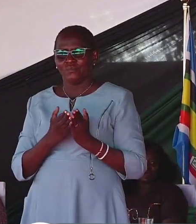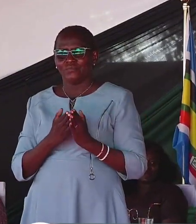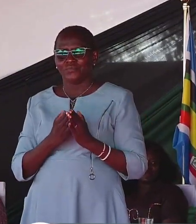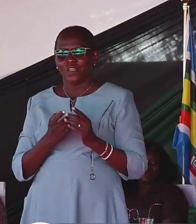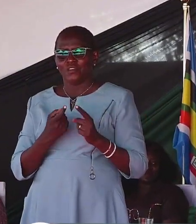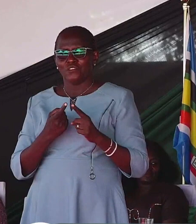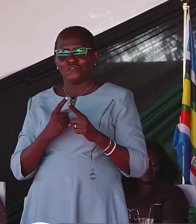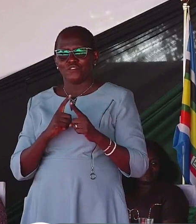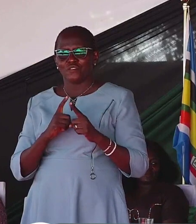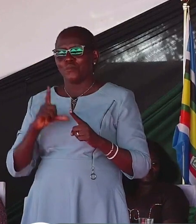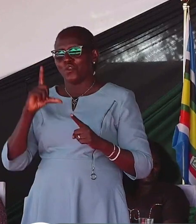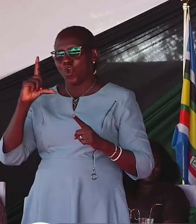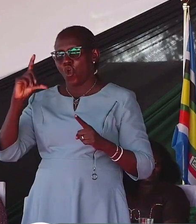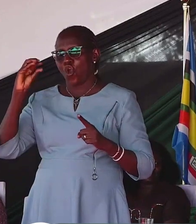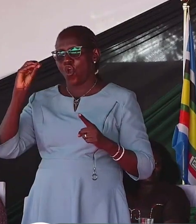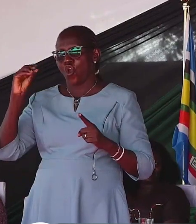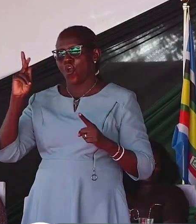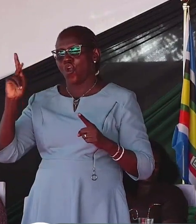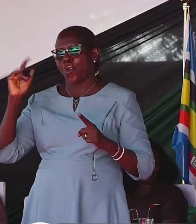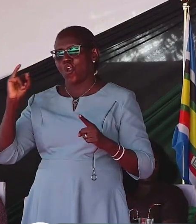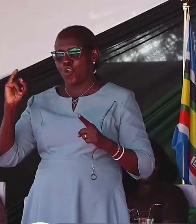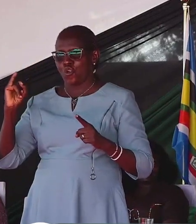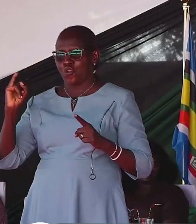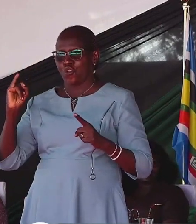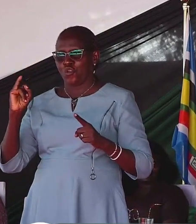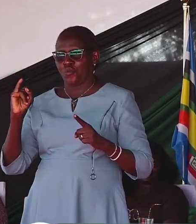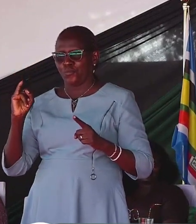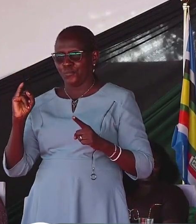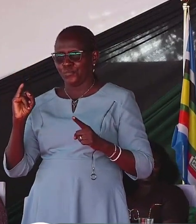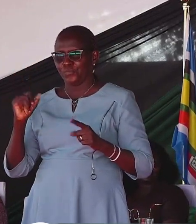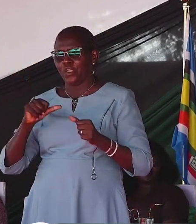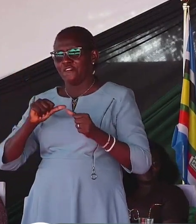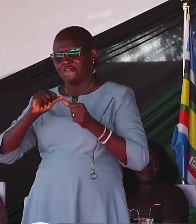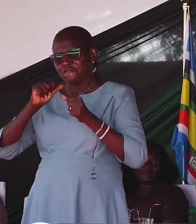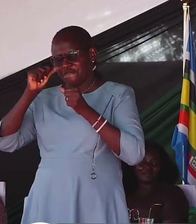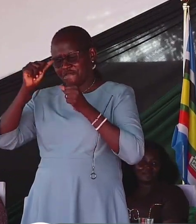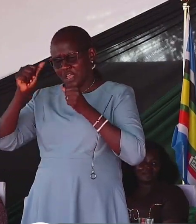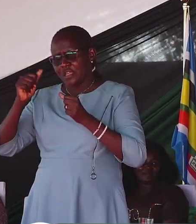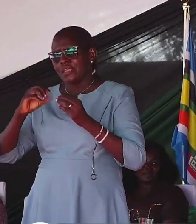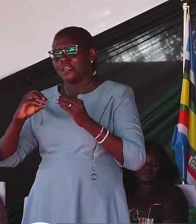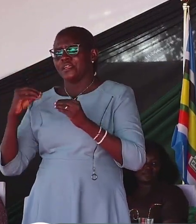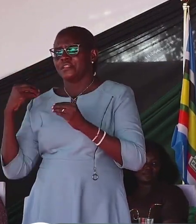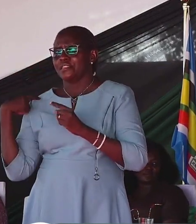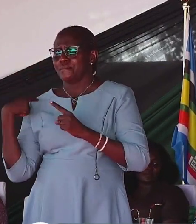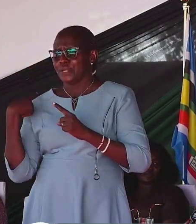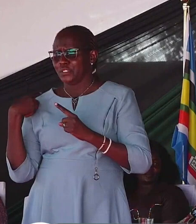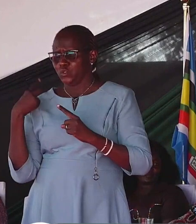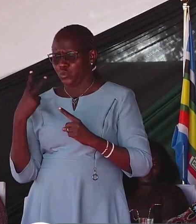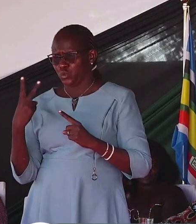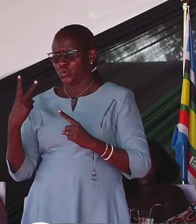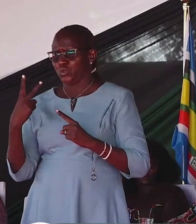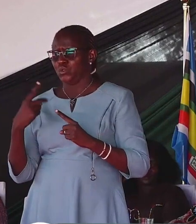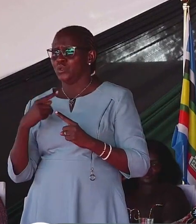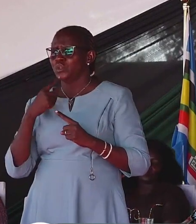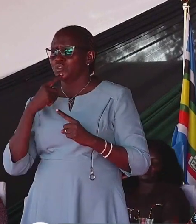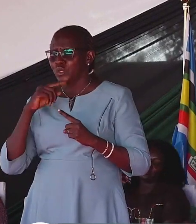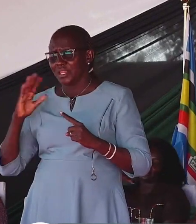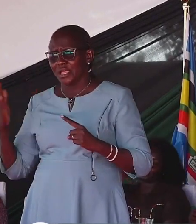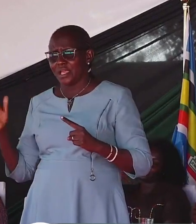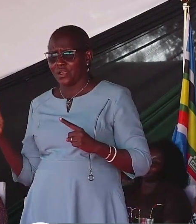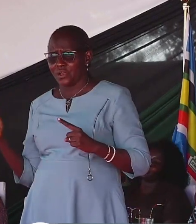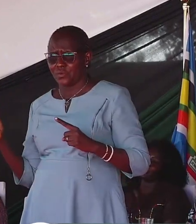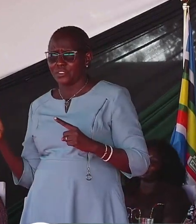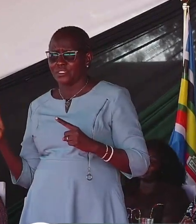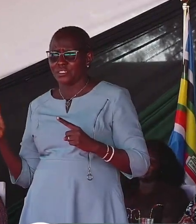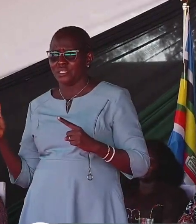Lokichogio, Nana, many kilometers away from this point. Number two, Turkana County, of course, it was